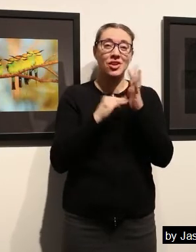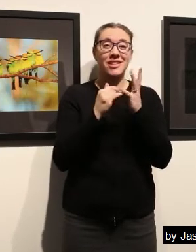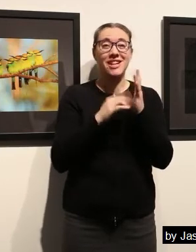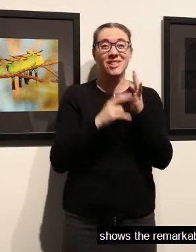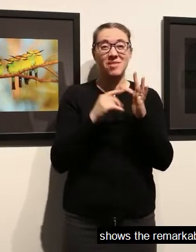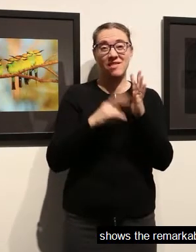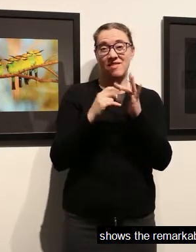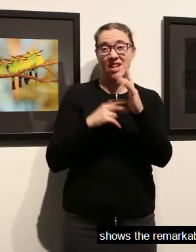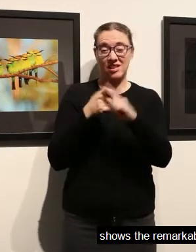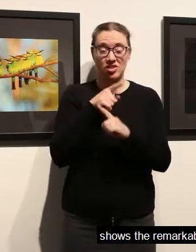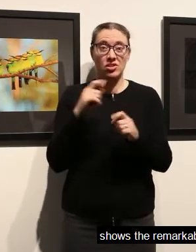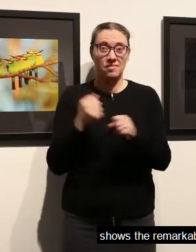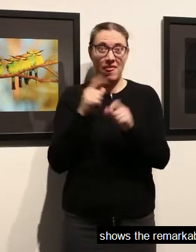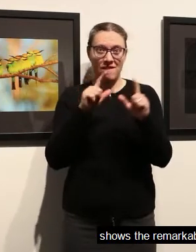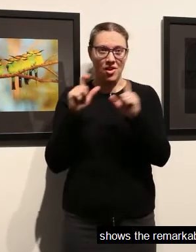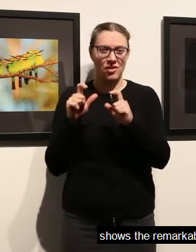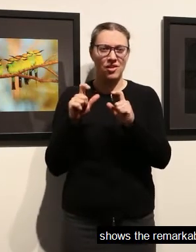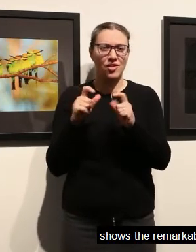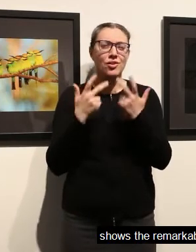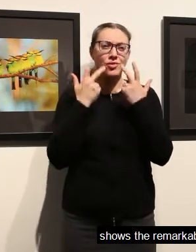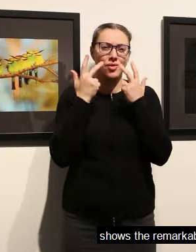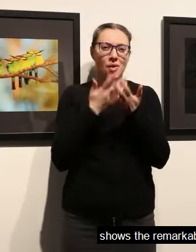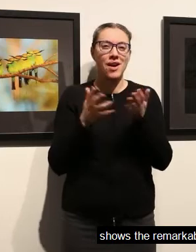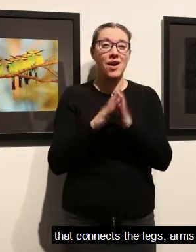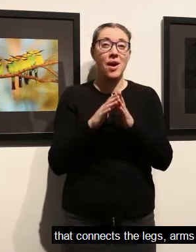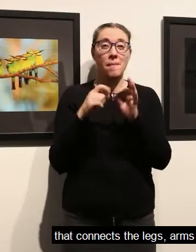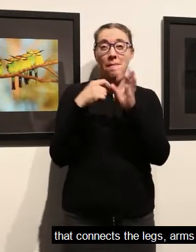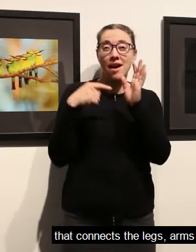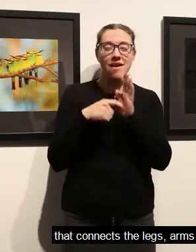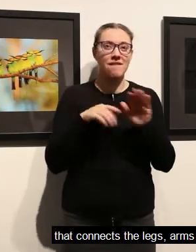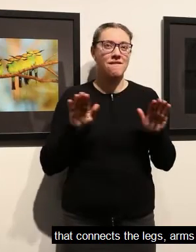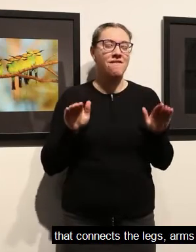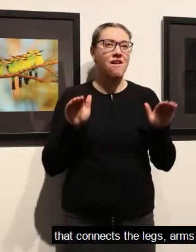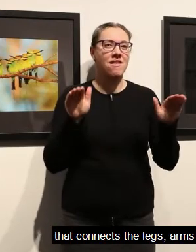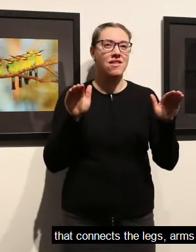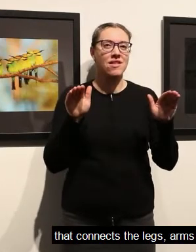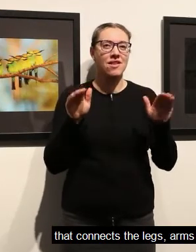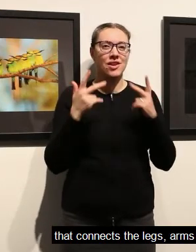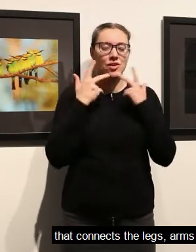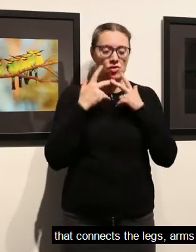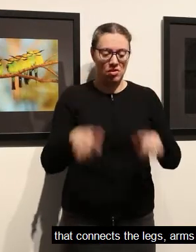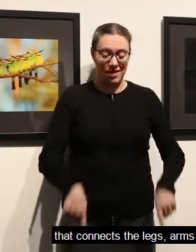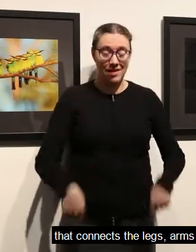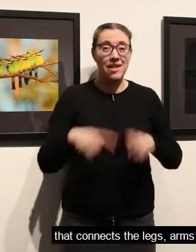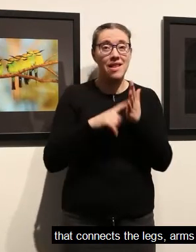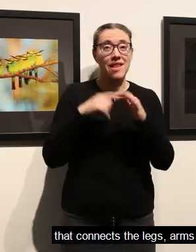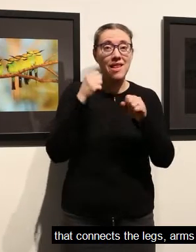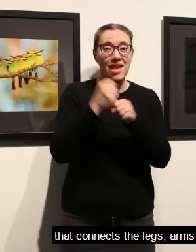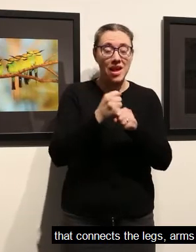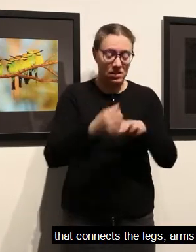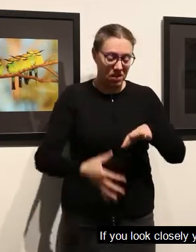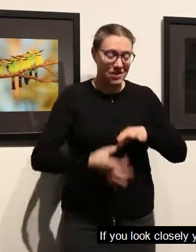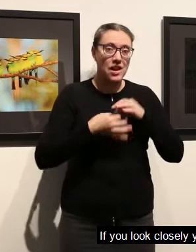Vink shows the remarkable flight surface of bats that connects the legs, arms and massively extended